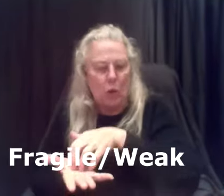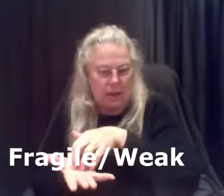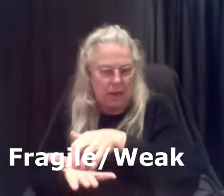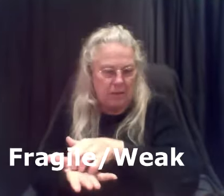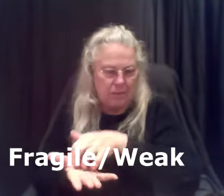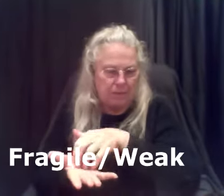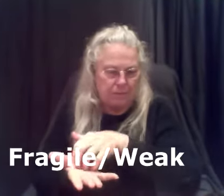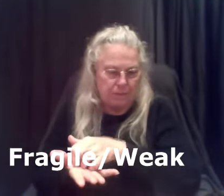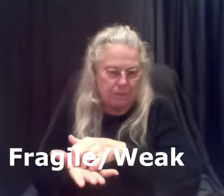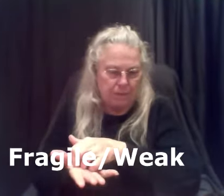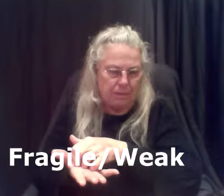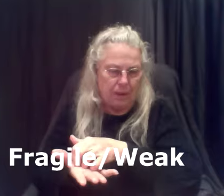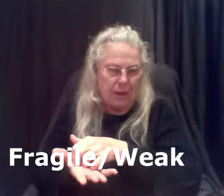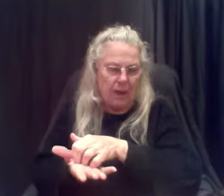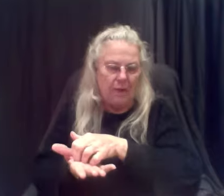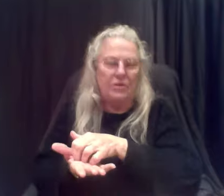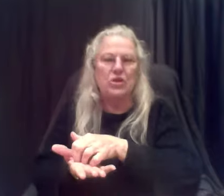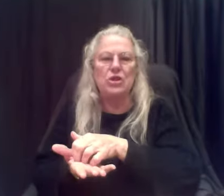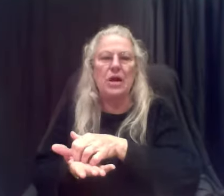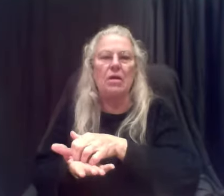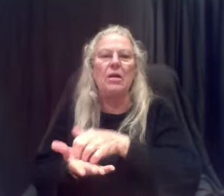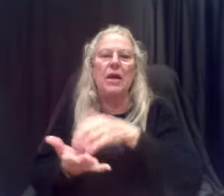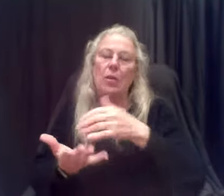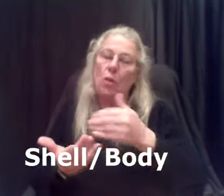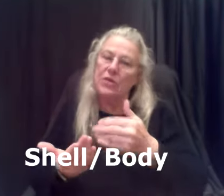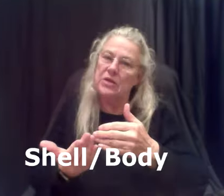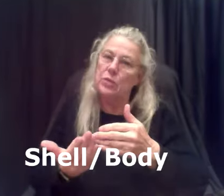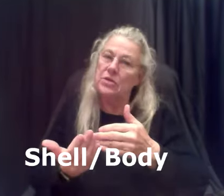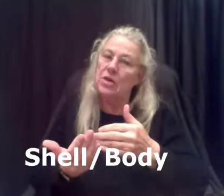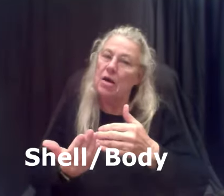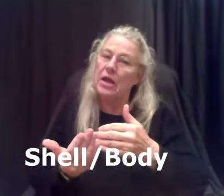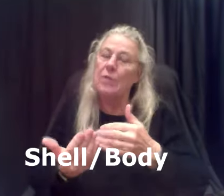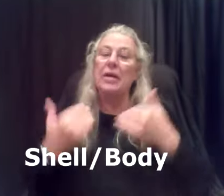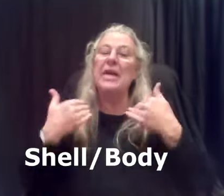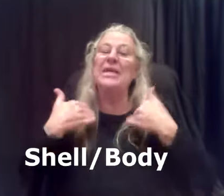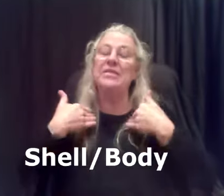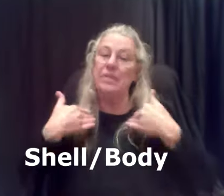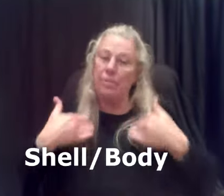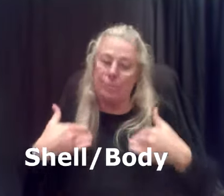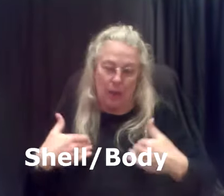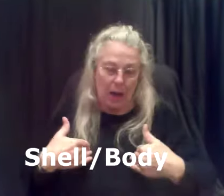Weak. The shell, and what this one's talking about is the body.